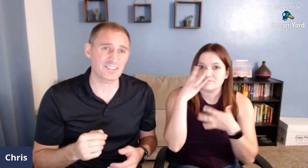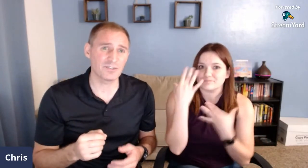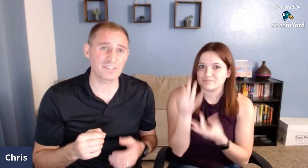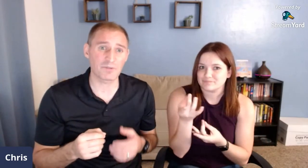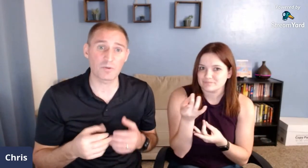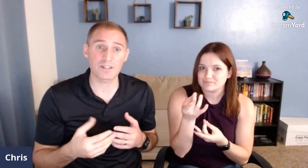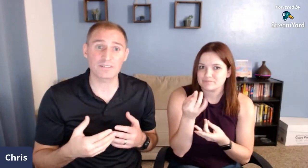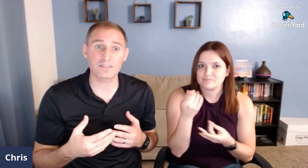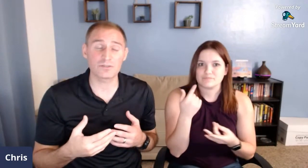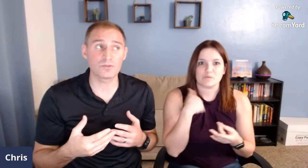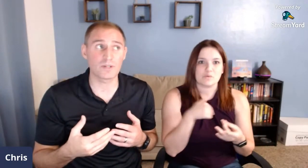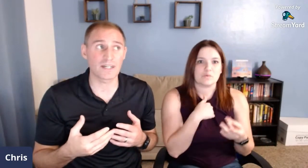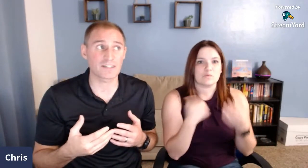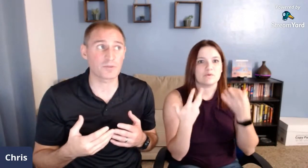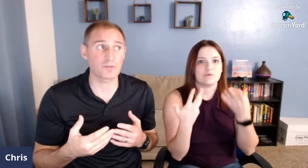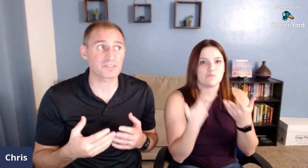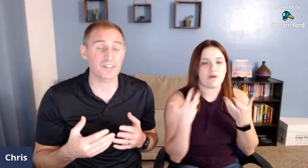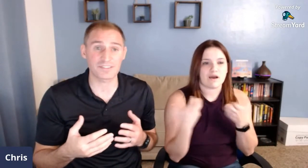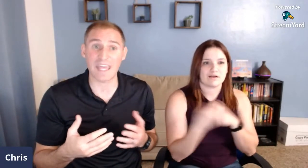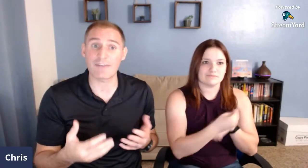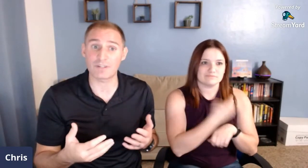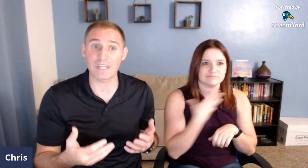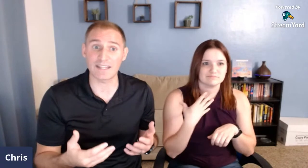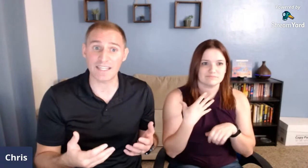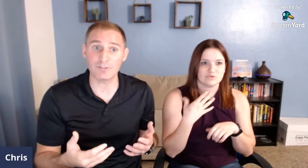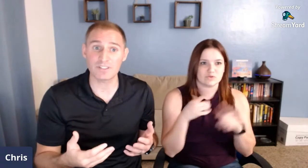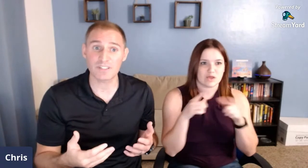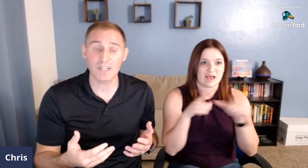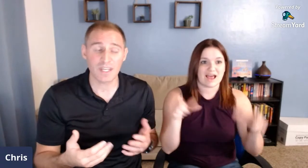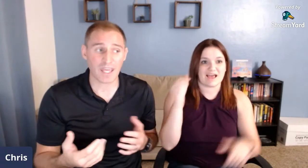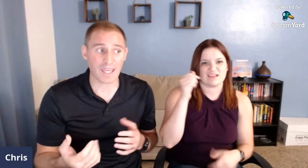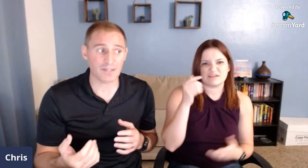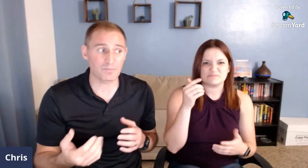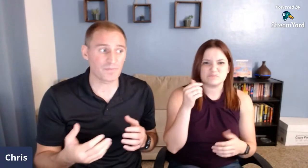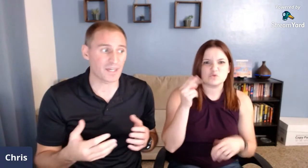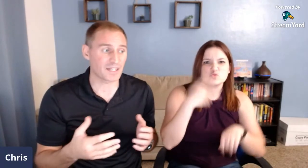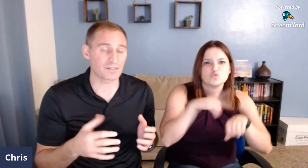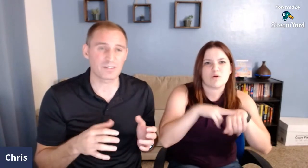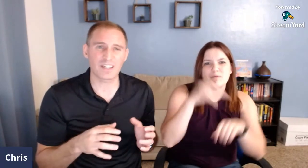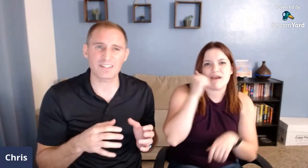about that, too, is that we want to expose ourselves to everyday language